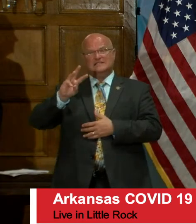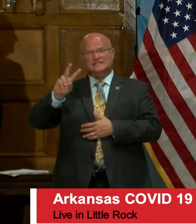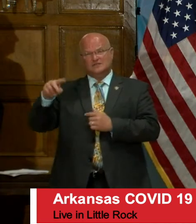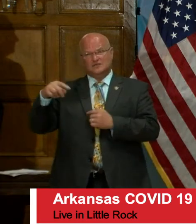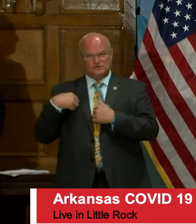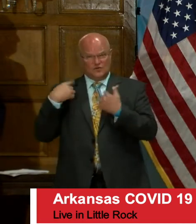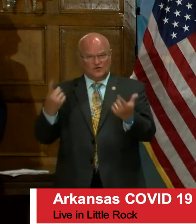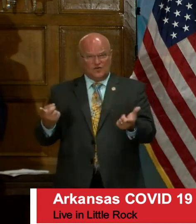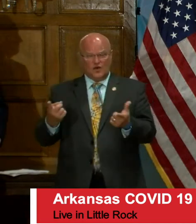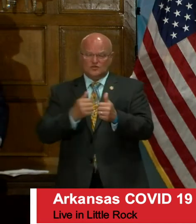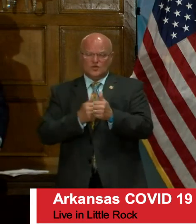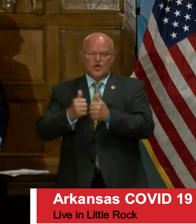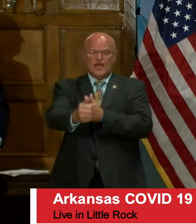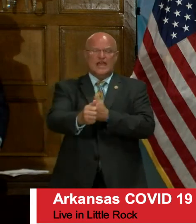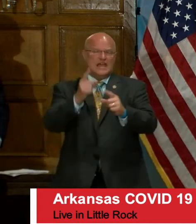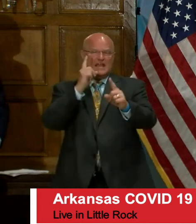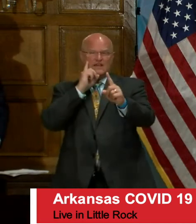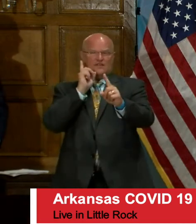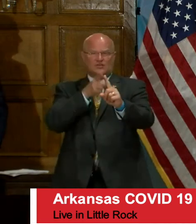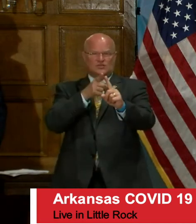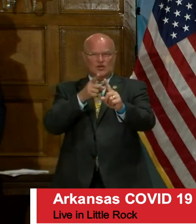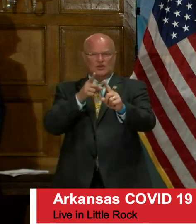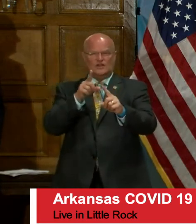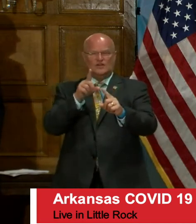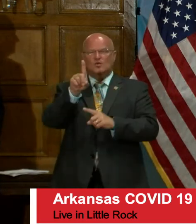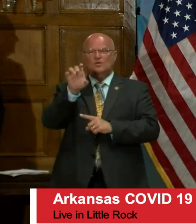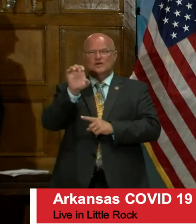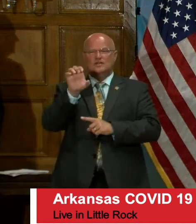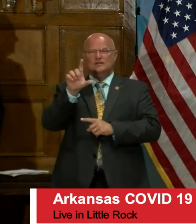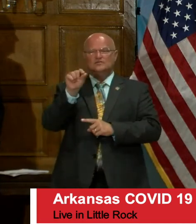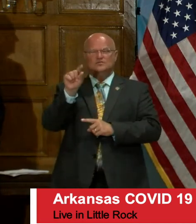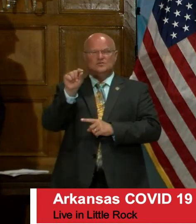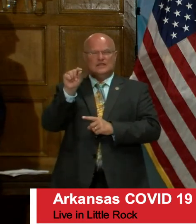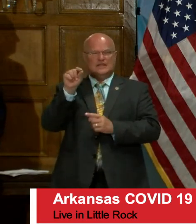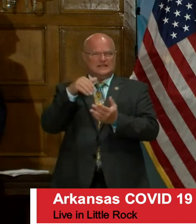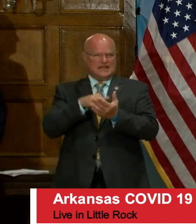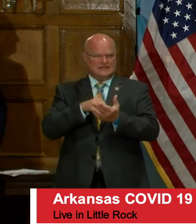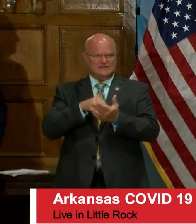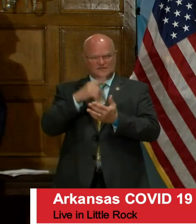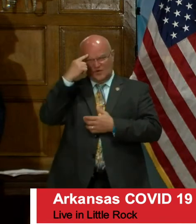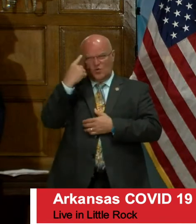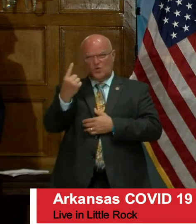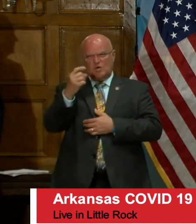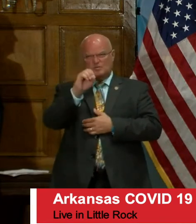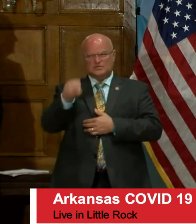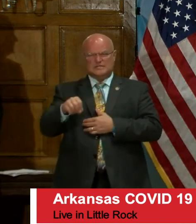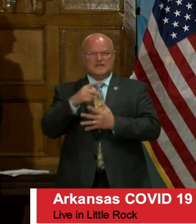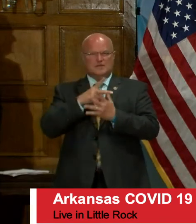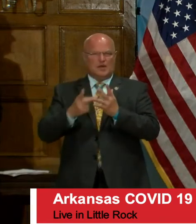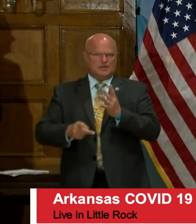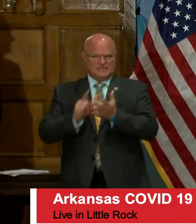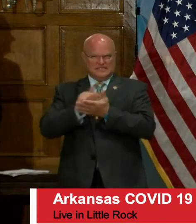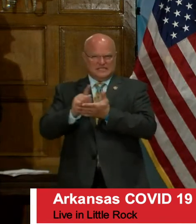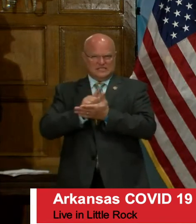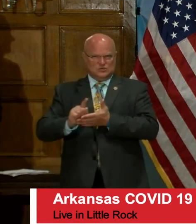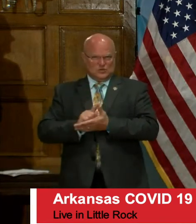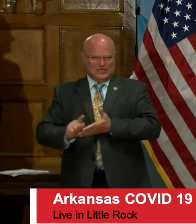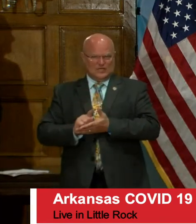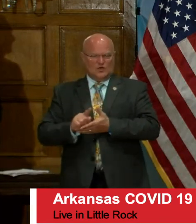28,862. So we're ahead of our target for 1% of our population each week, or